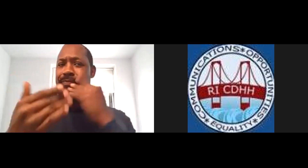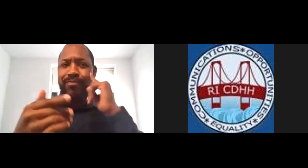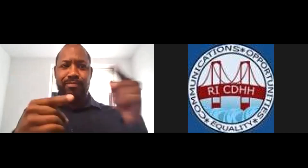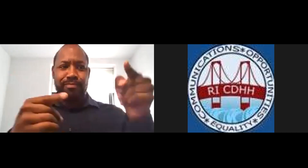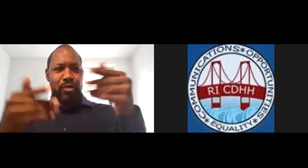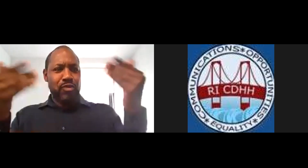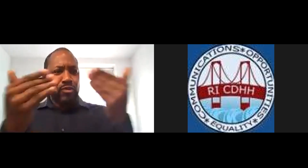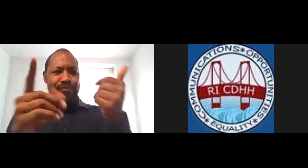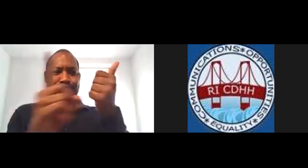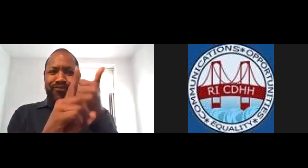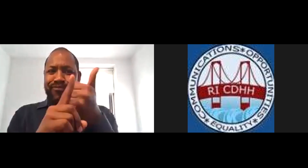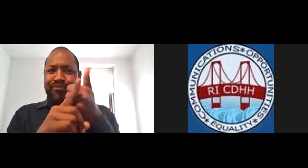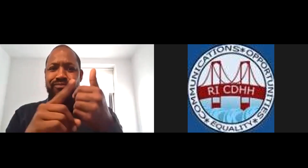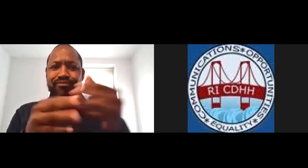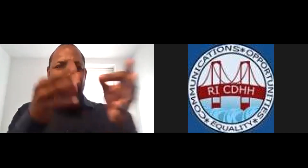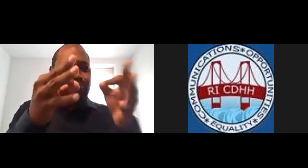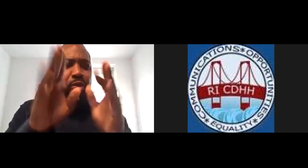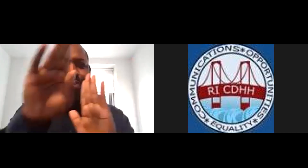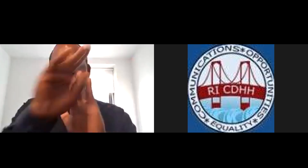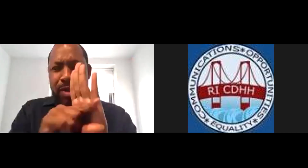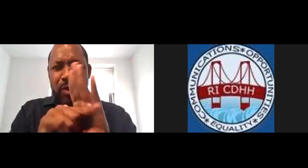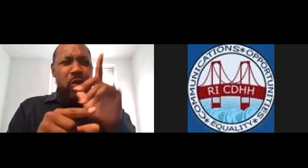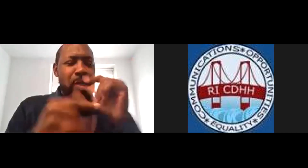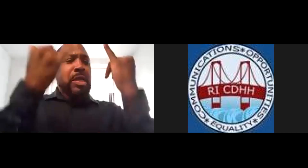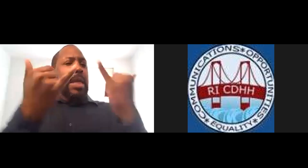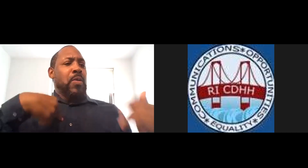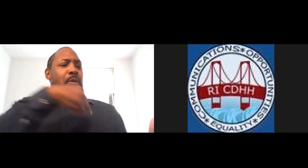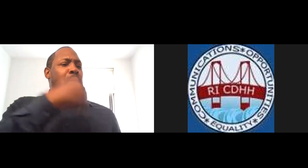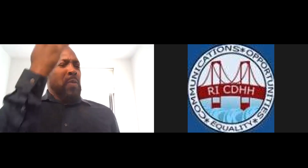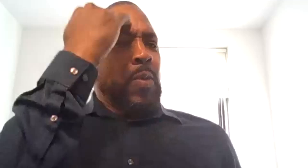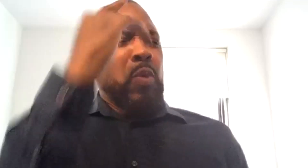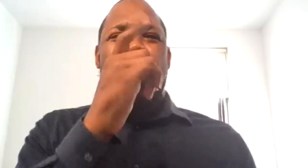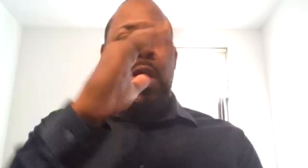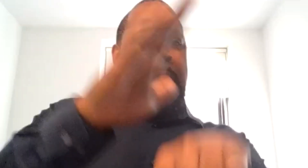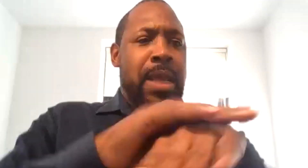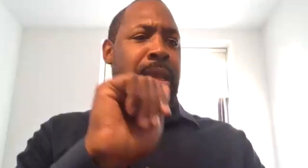So, great to meet all of you. I appreciate your introductions and learning about your background.